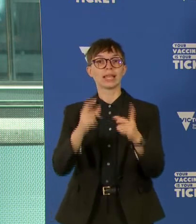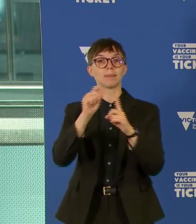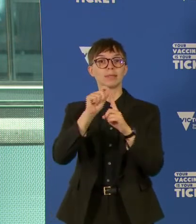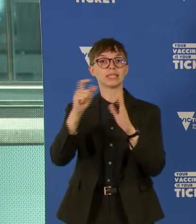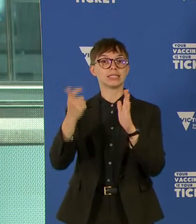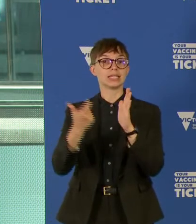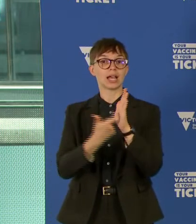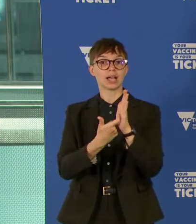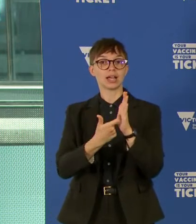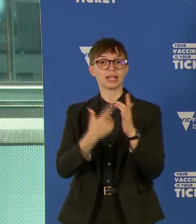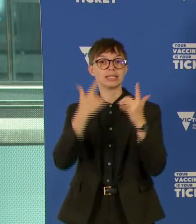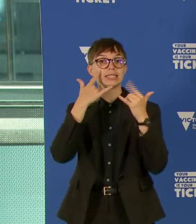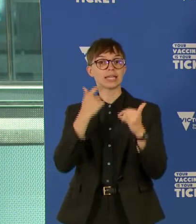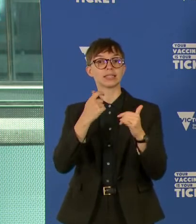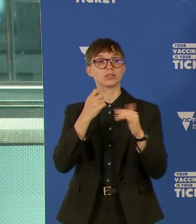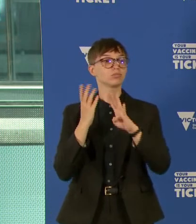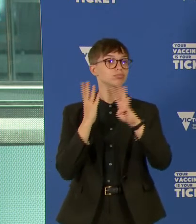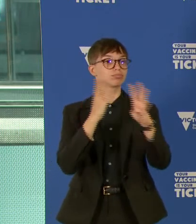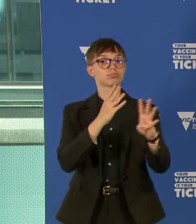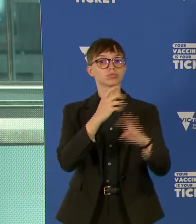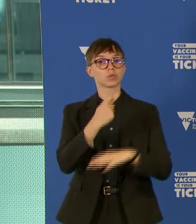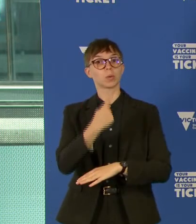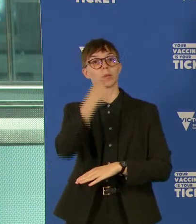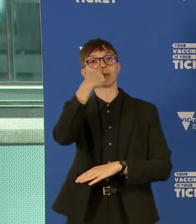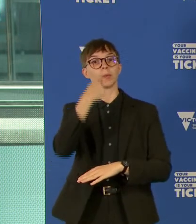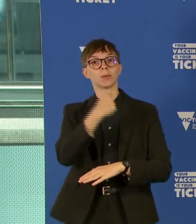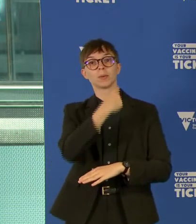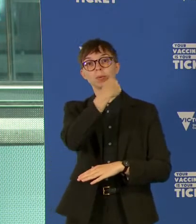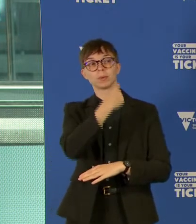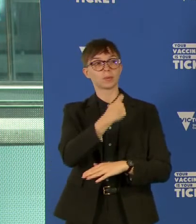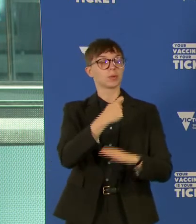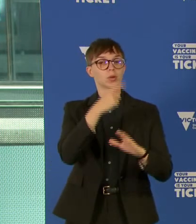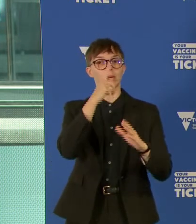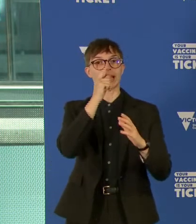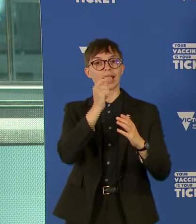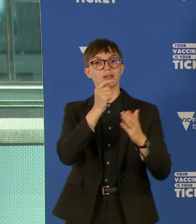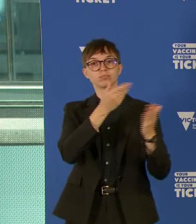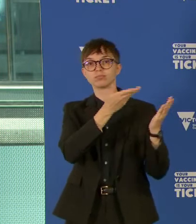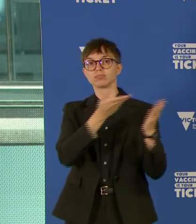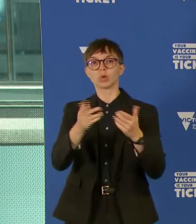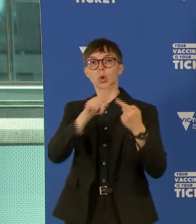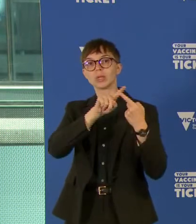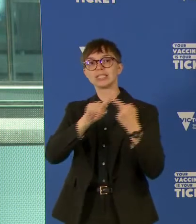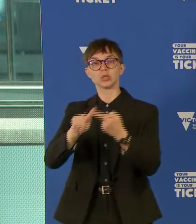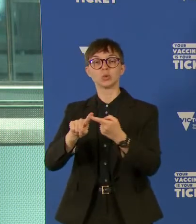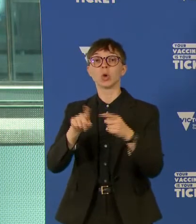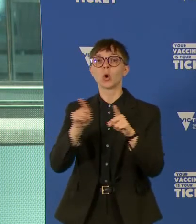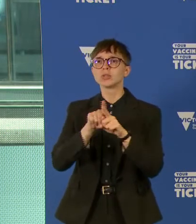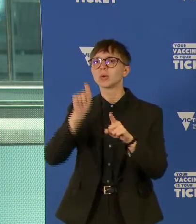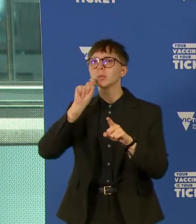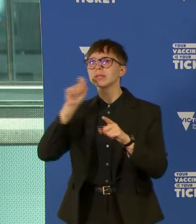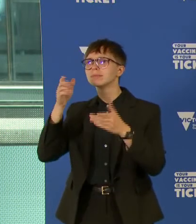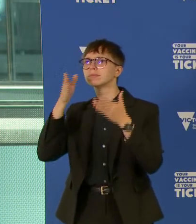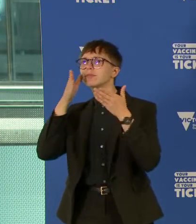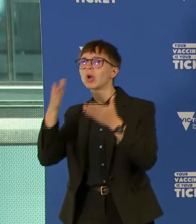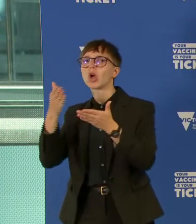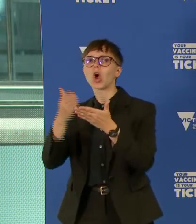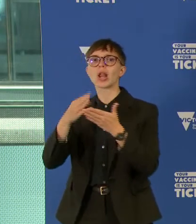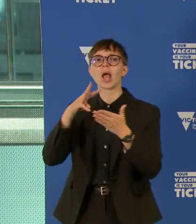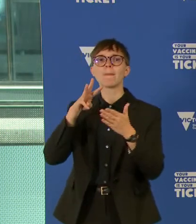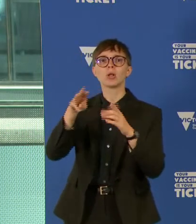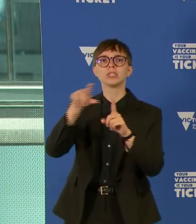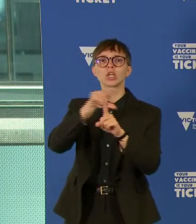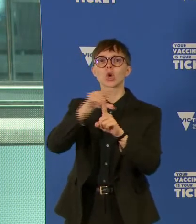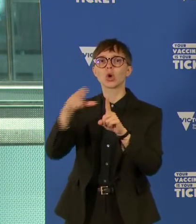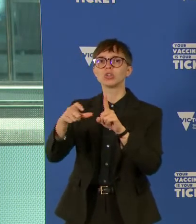in the wider distribution through multicultural communities, through at-risk communities, through public